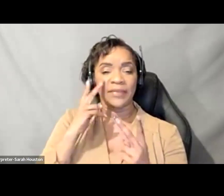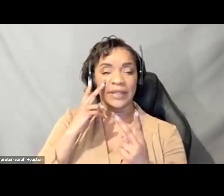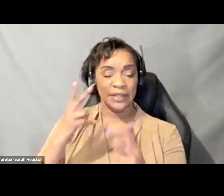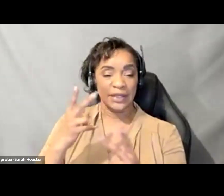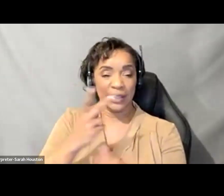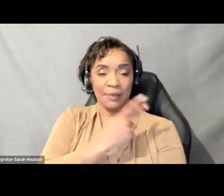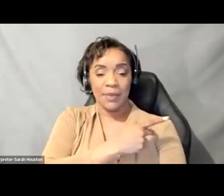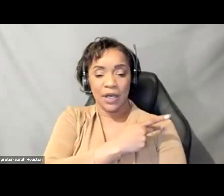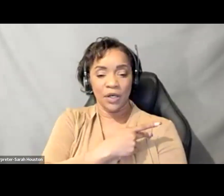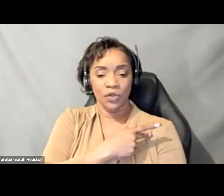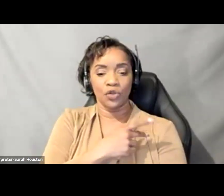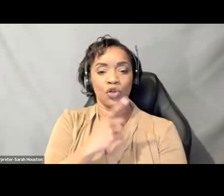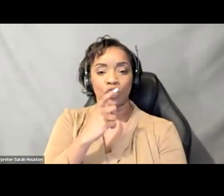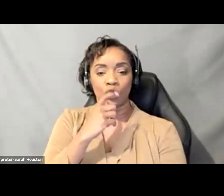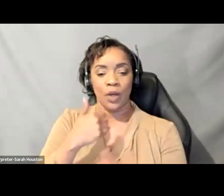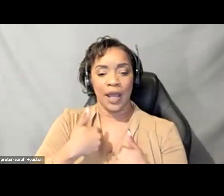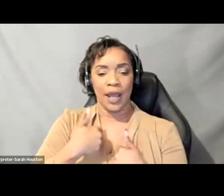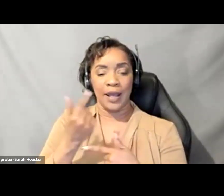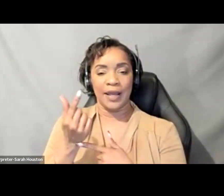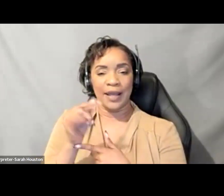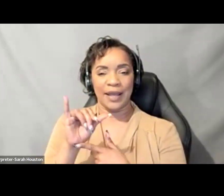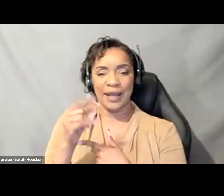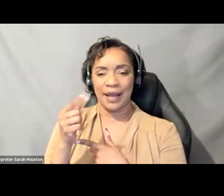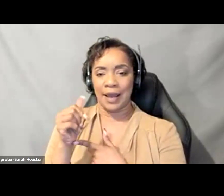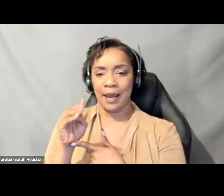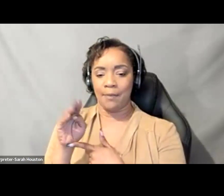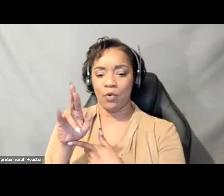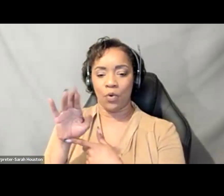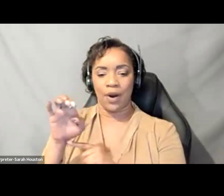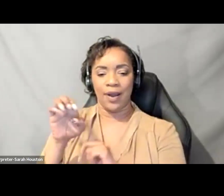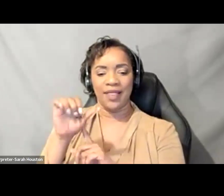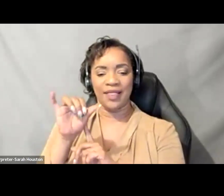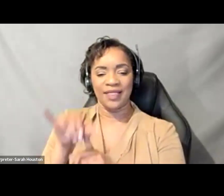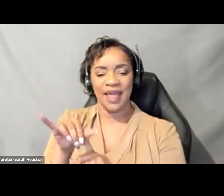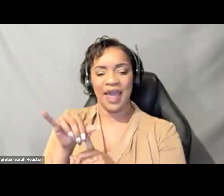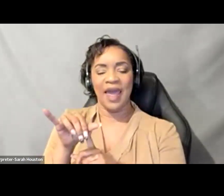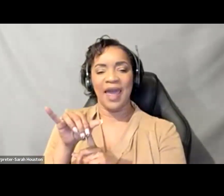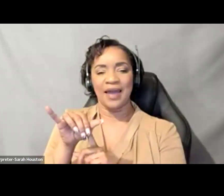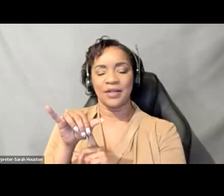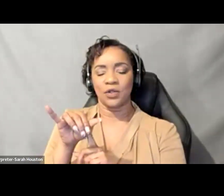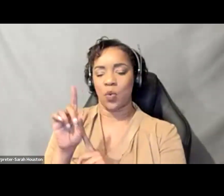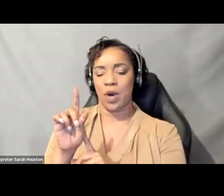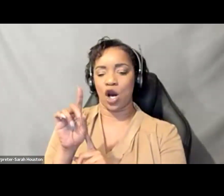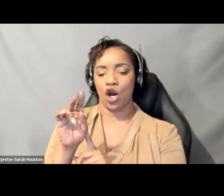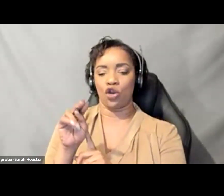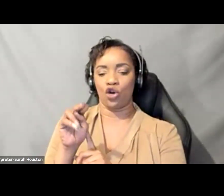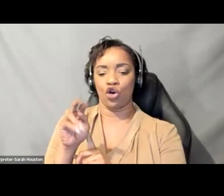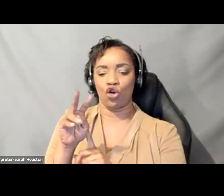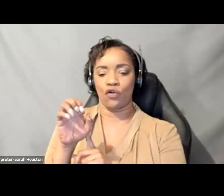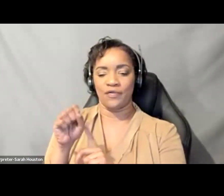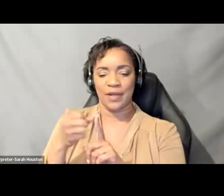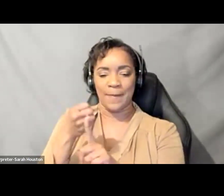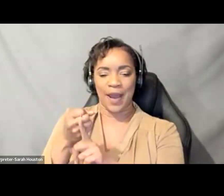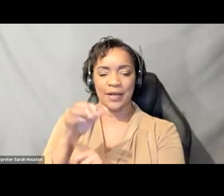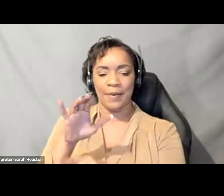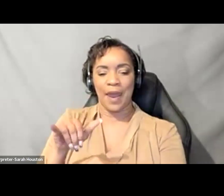had Guillain-Barré. And so that's where, nerves are impacted by the immune system. And usually that happens sometimes after a